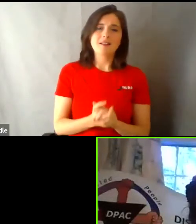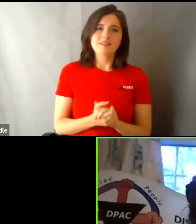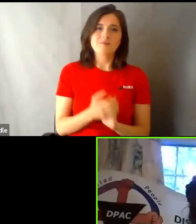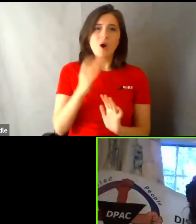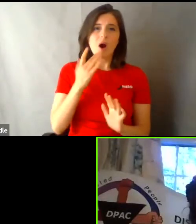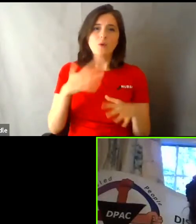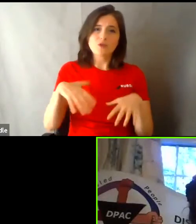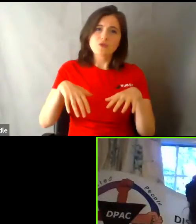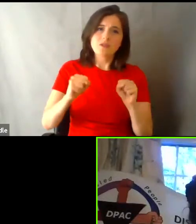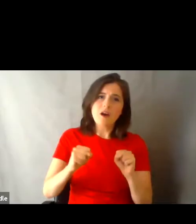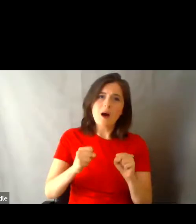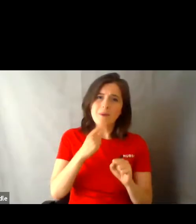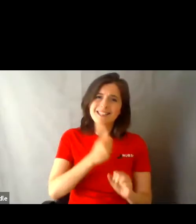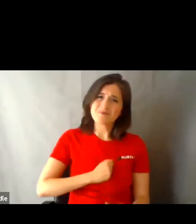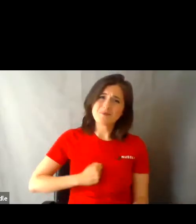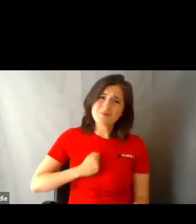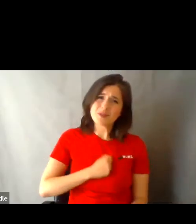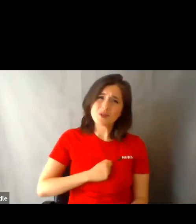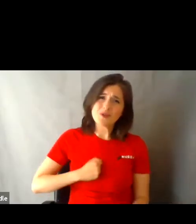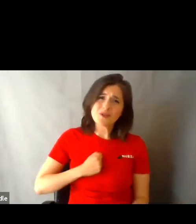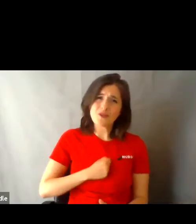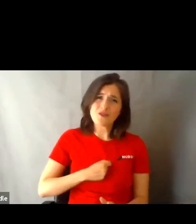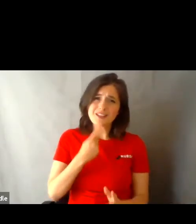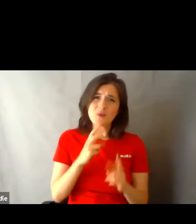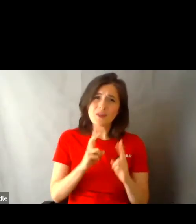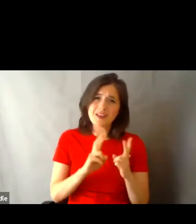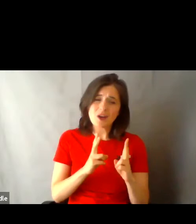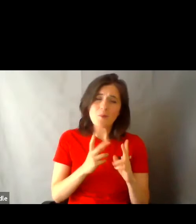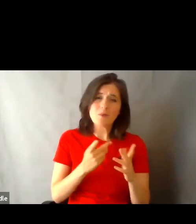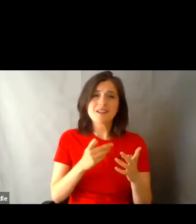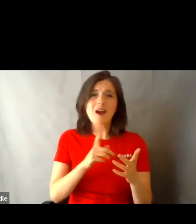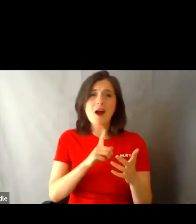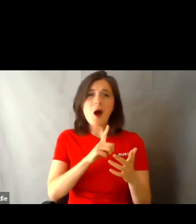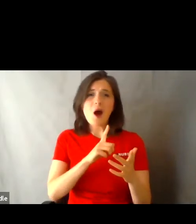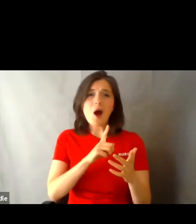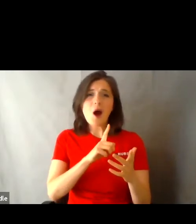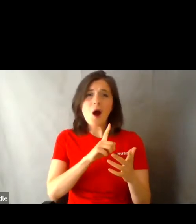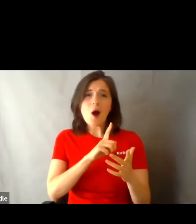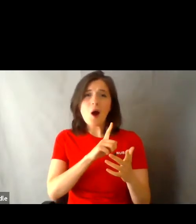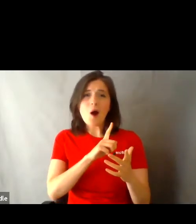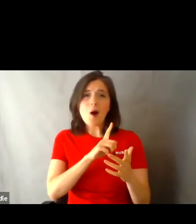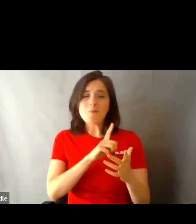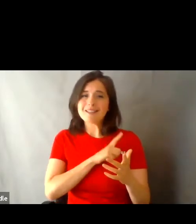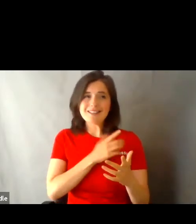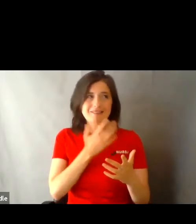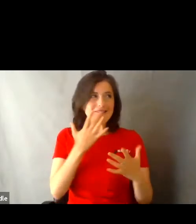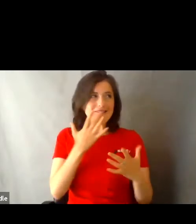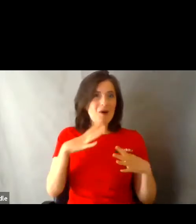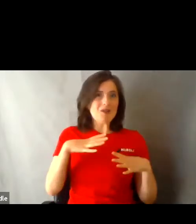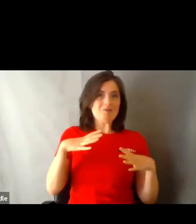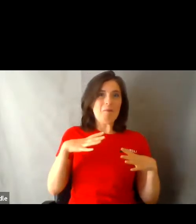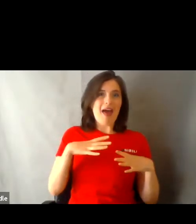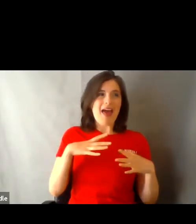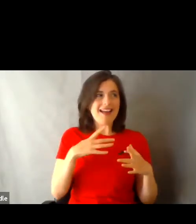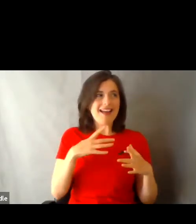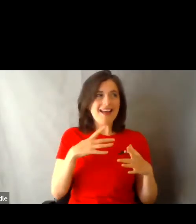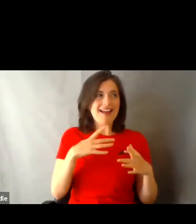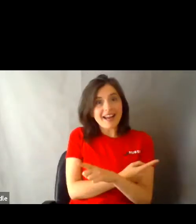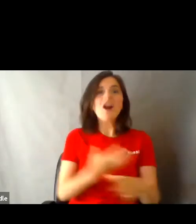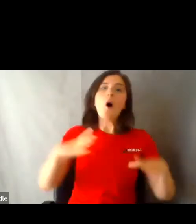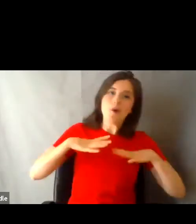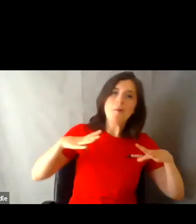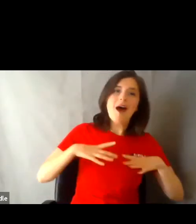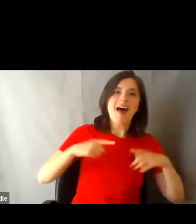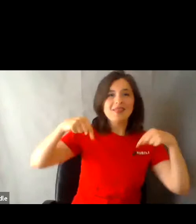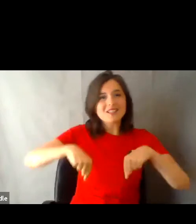by apologising to the interpreters. I'm quite a little less well prepared than I was for last week's book launch.